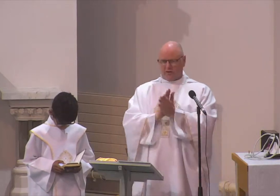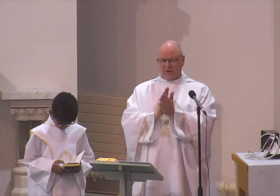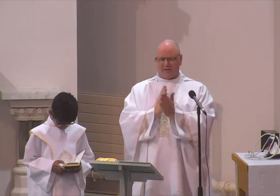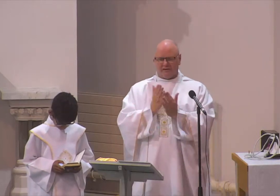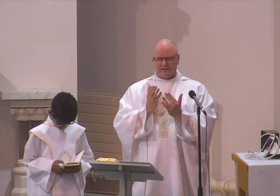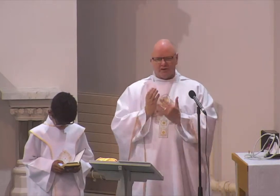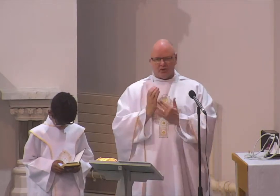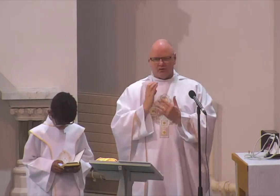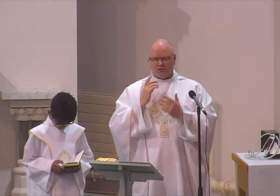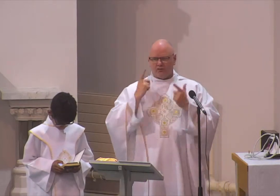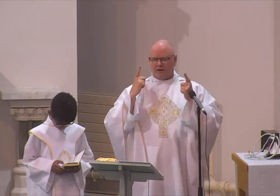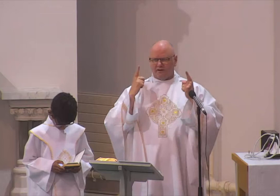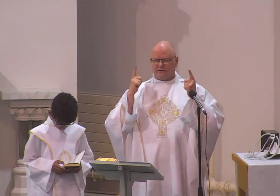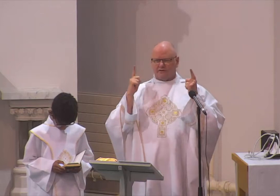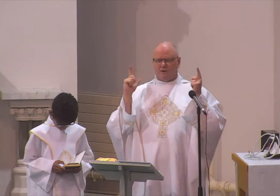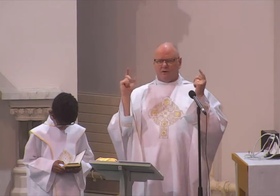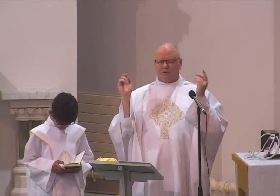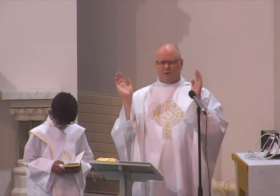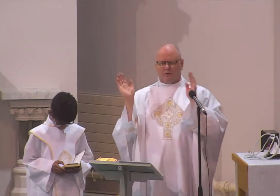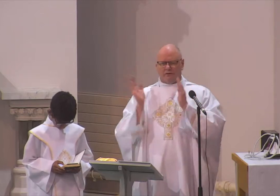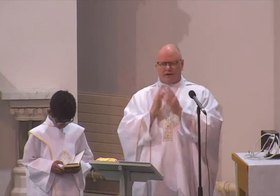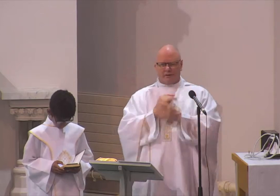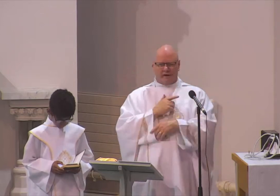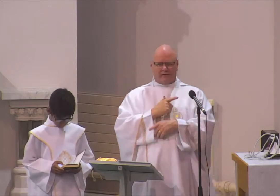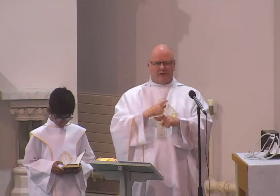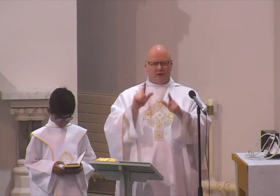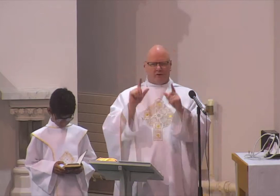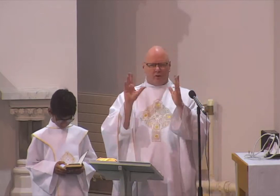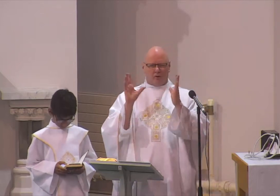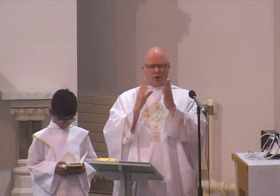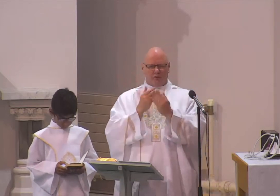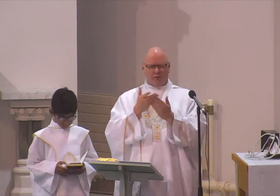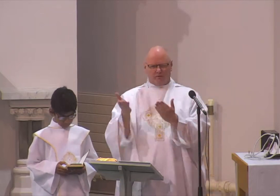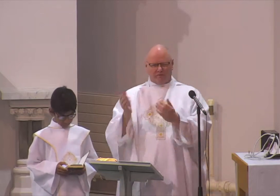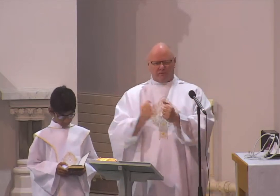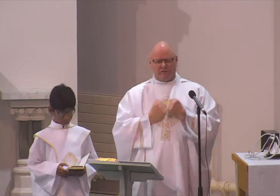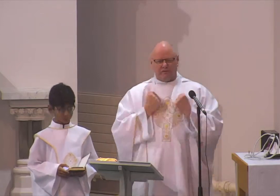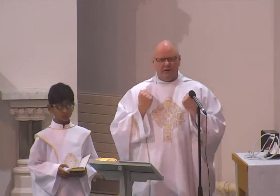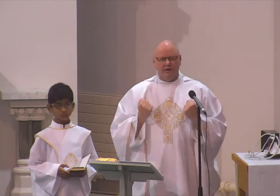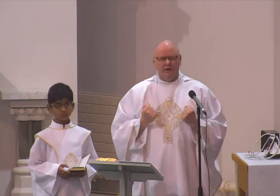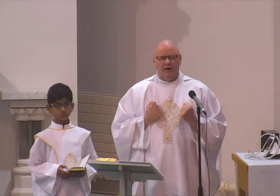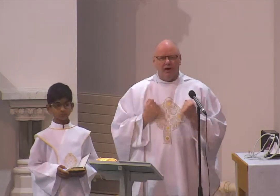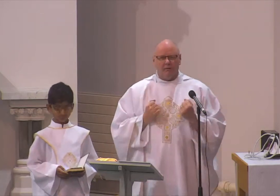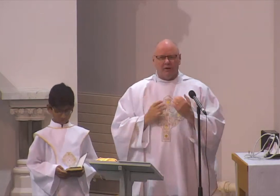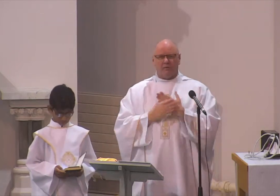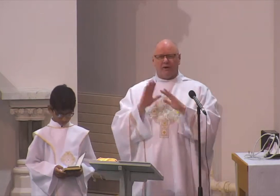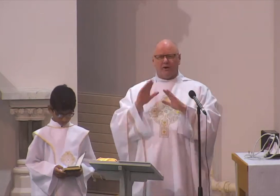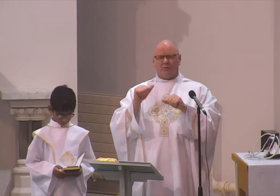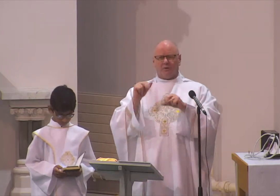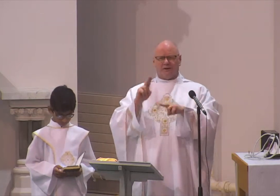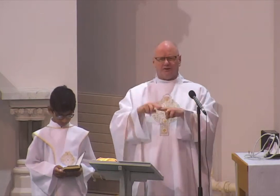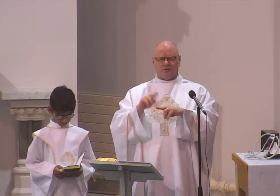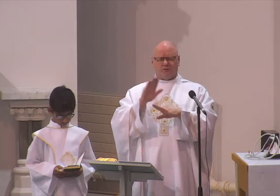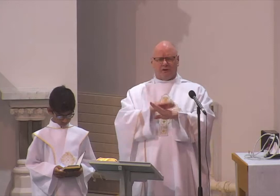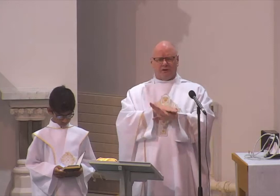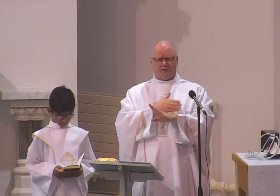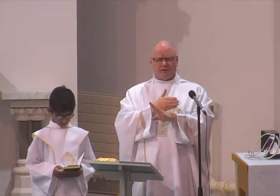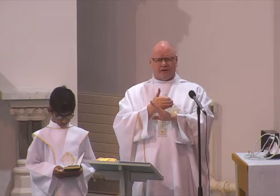gladness through Christ our Lord. Amen. The Lord be with you. And may Almighty God bless you, Father, and the